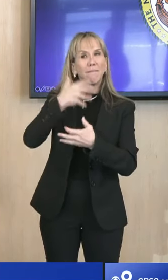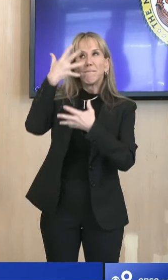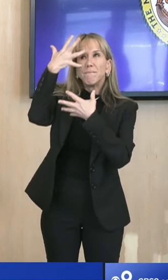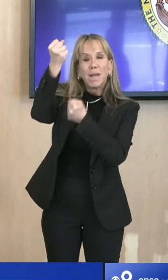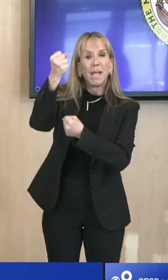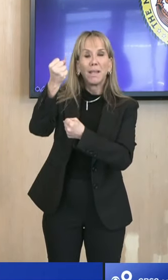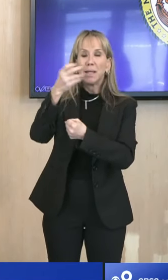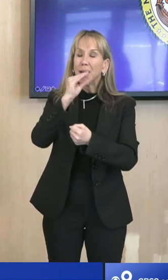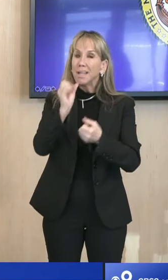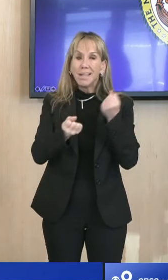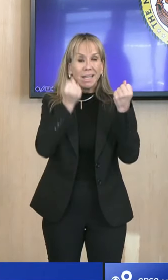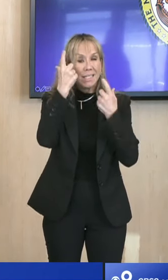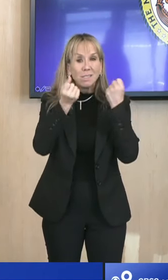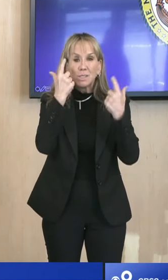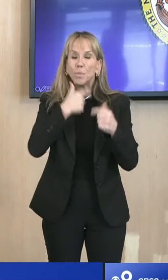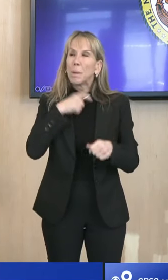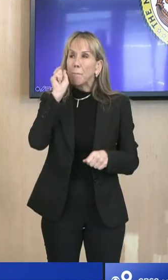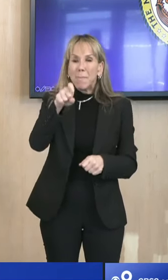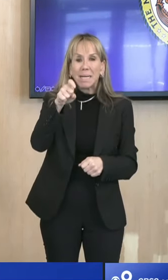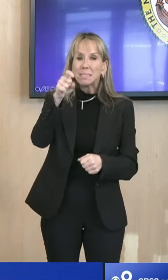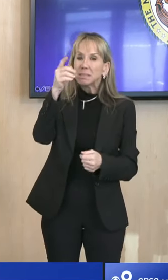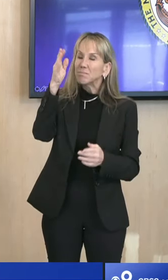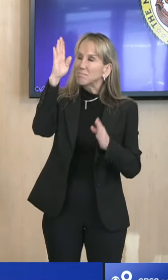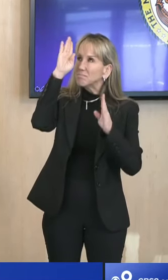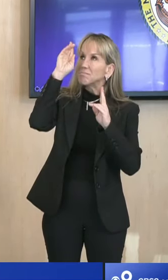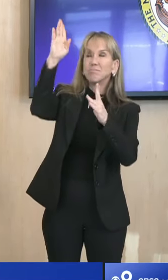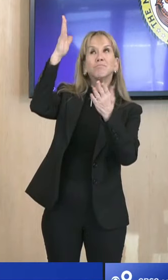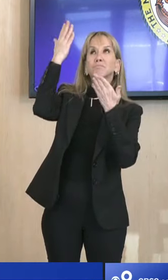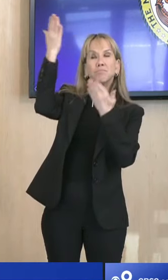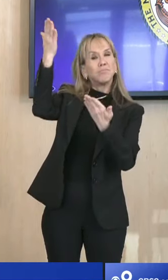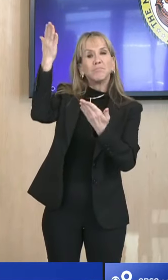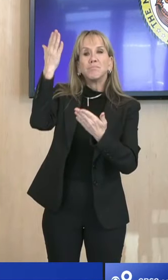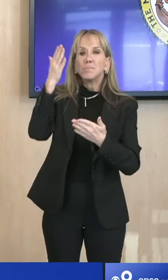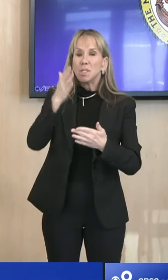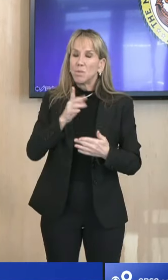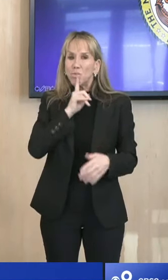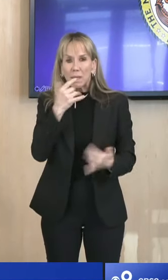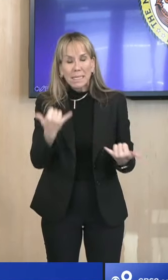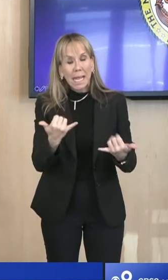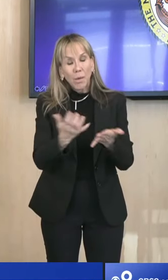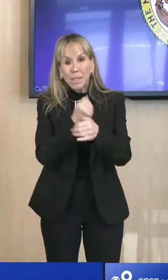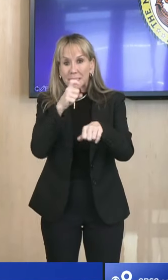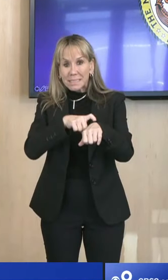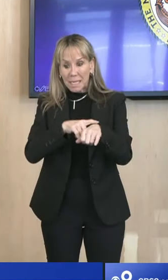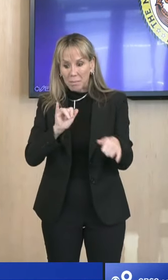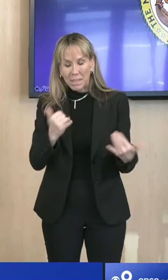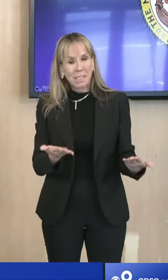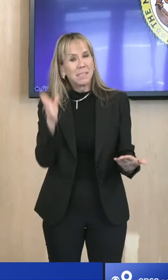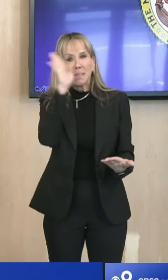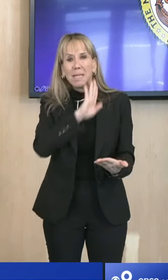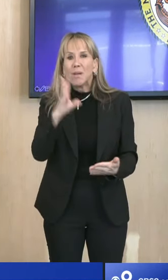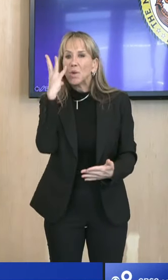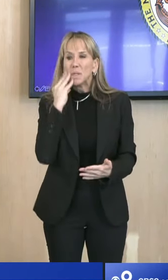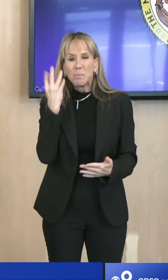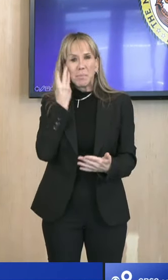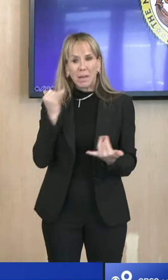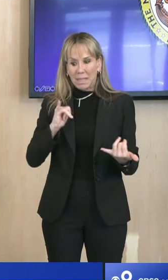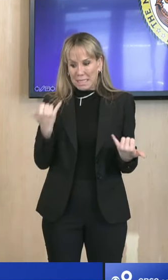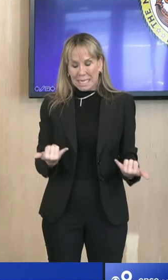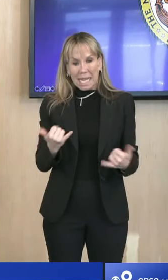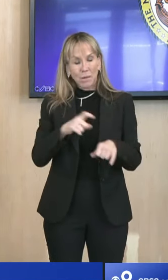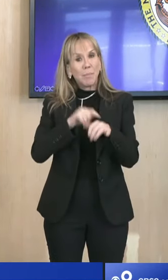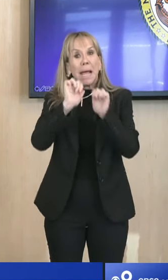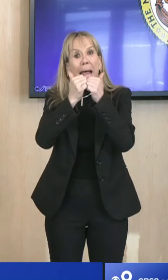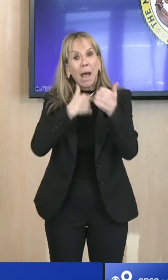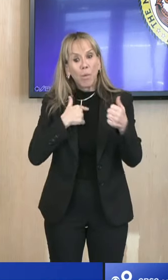In all our ways, we must acknowledge him, especially in times like this. We've never been here before. And the only way we're going to get through it is if we